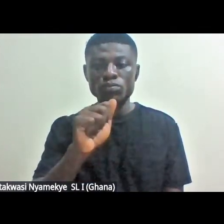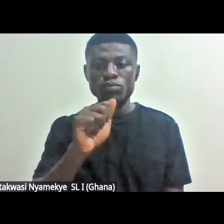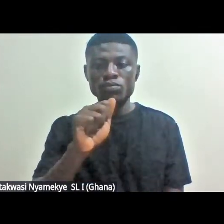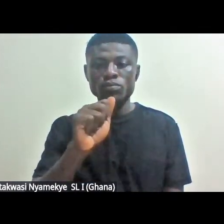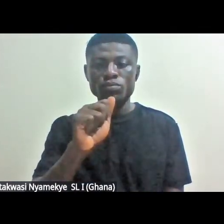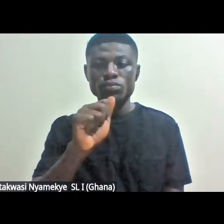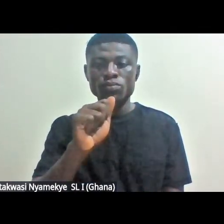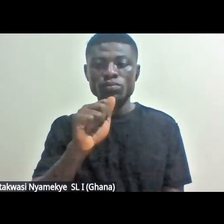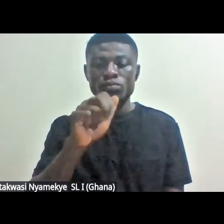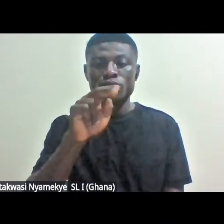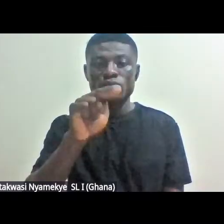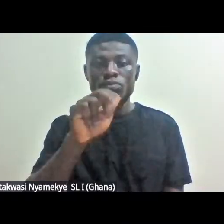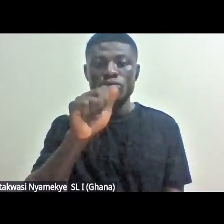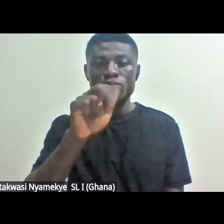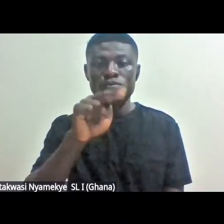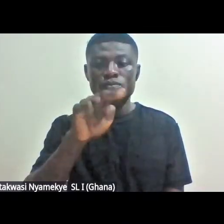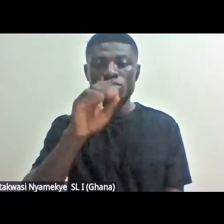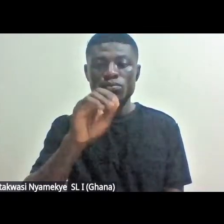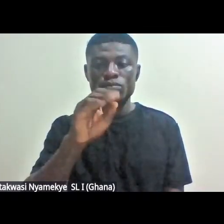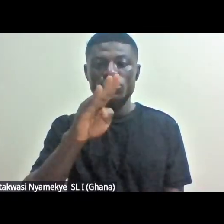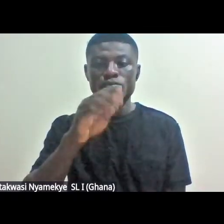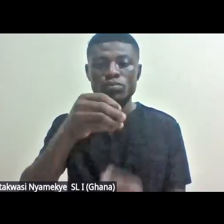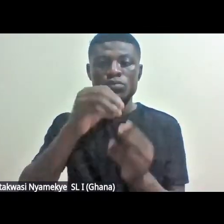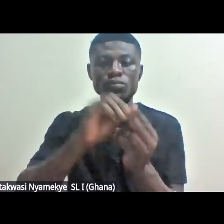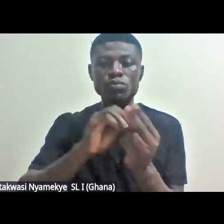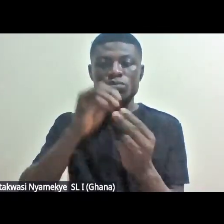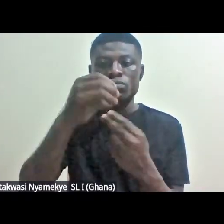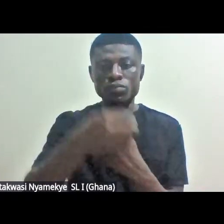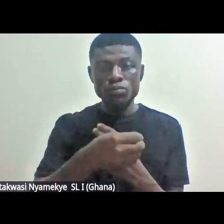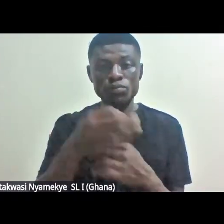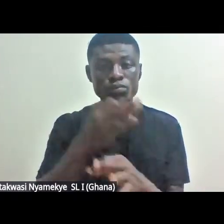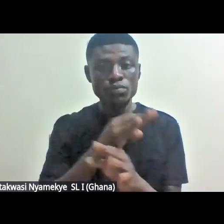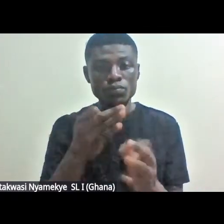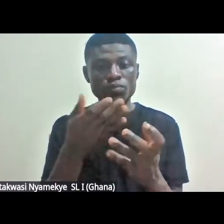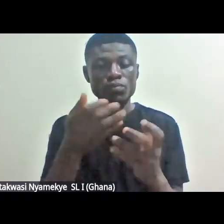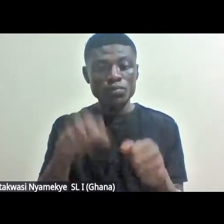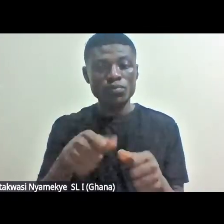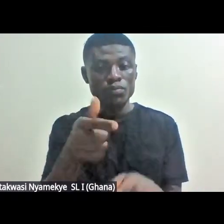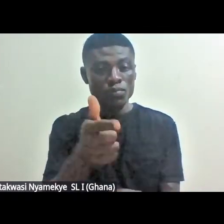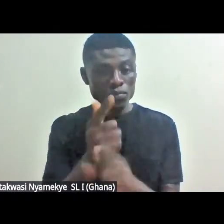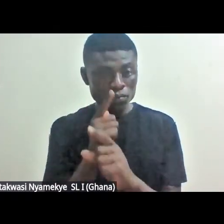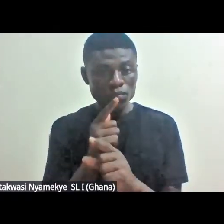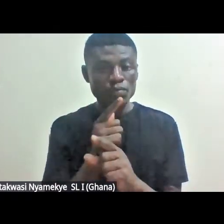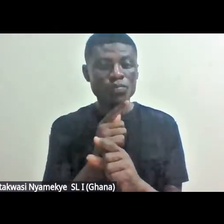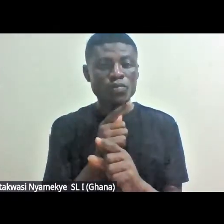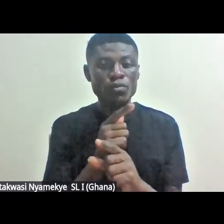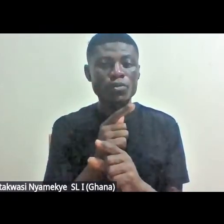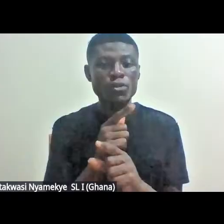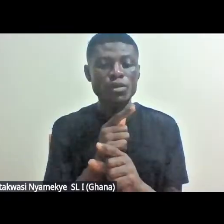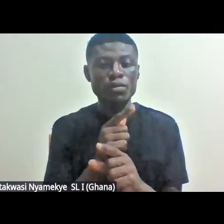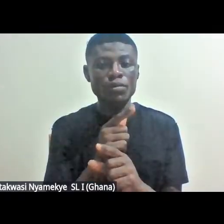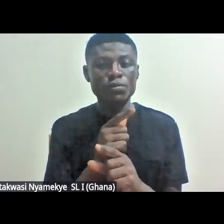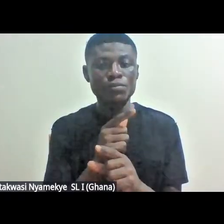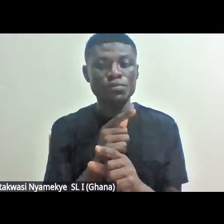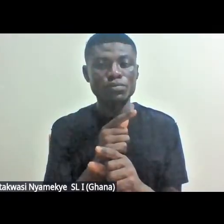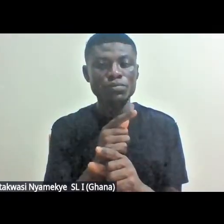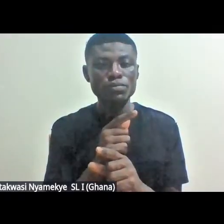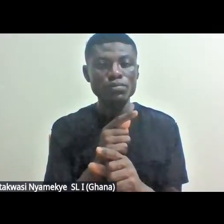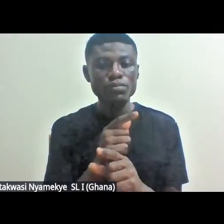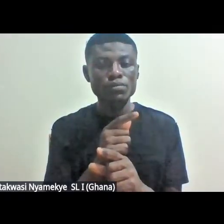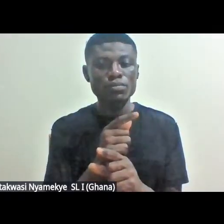Android? So here's a, I'm going to paste for you a URL that talks about this.